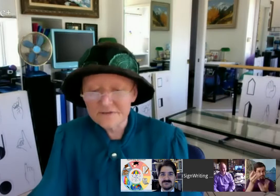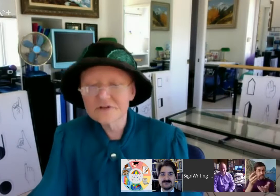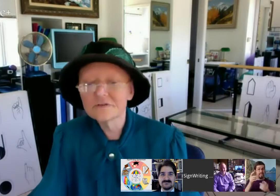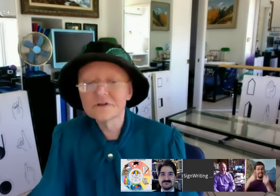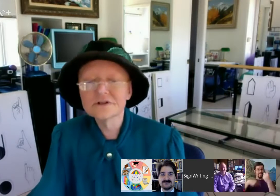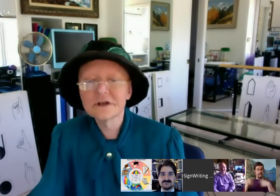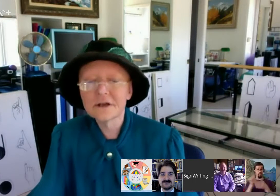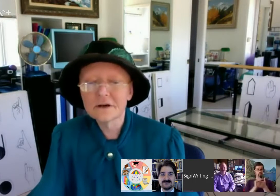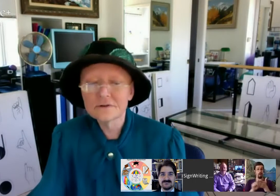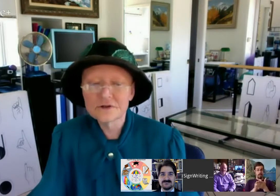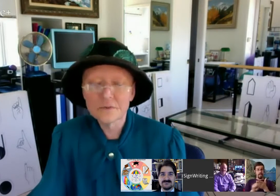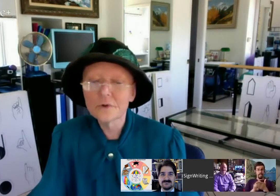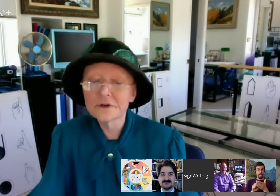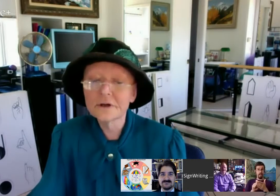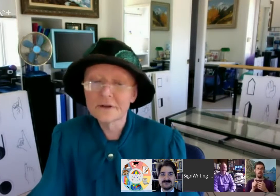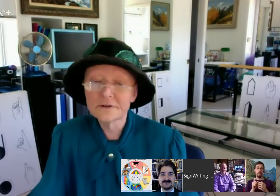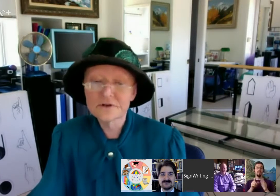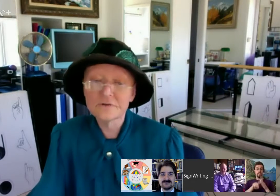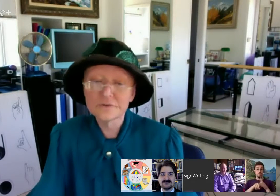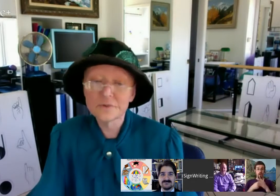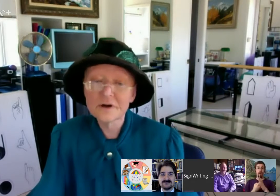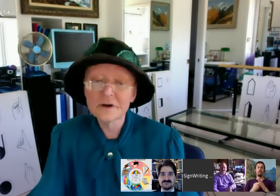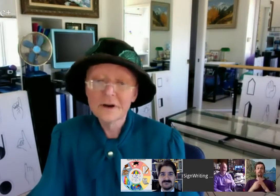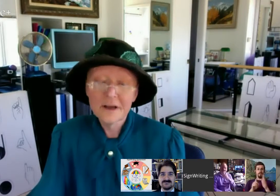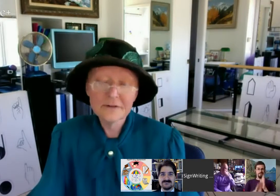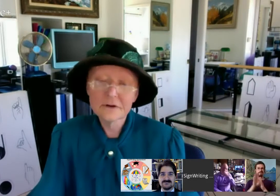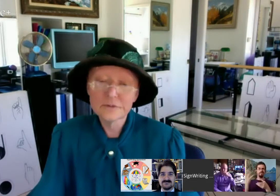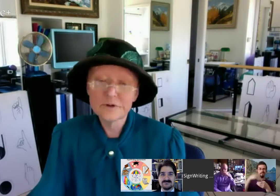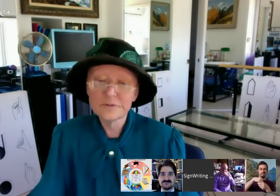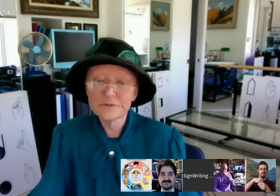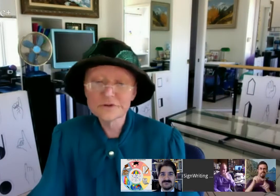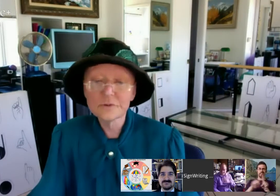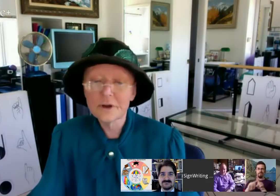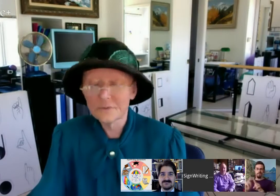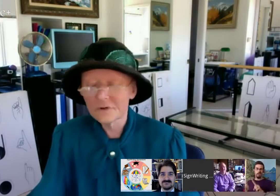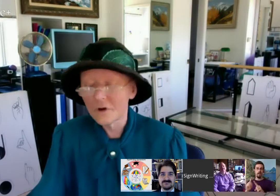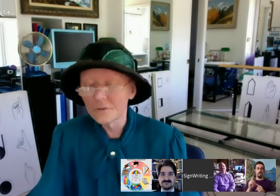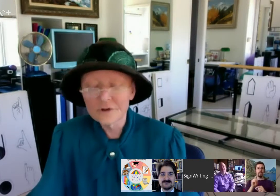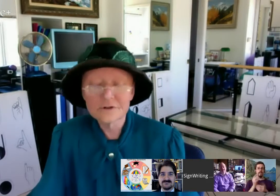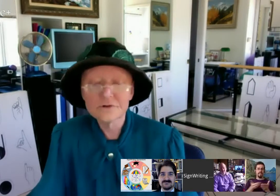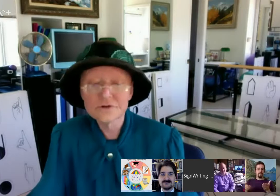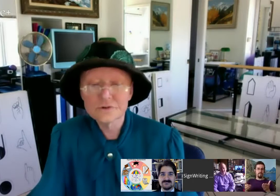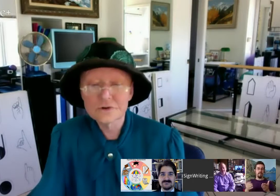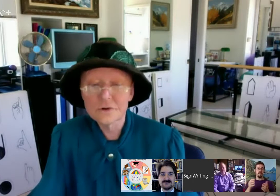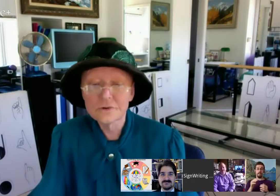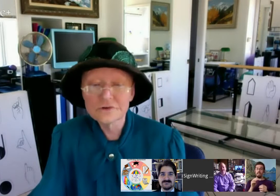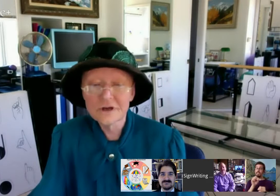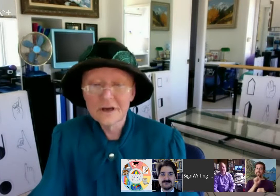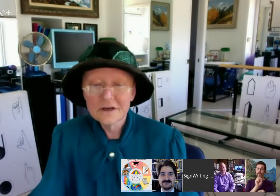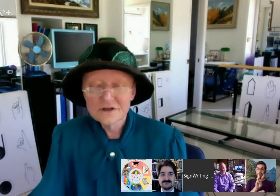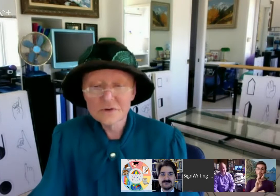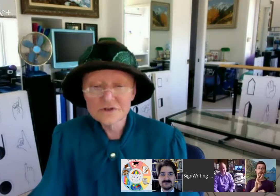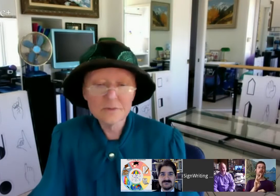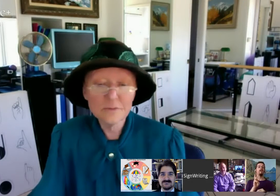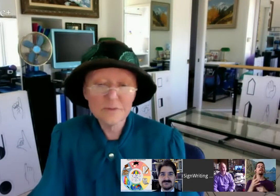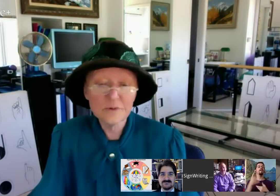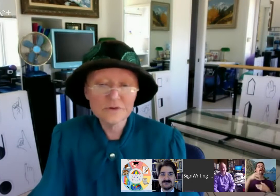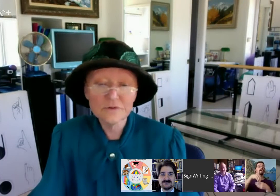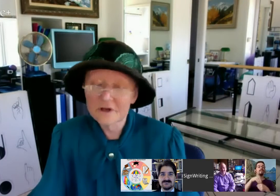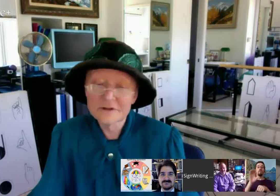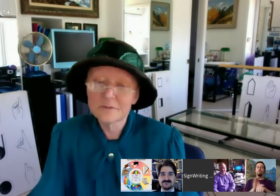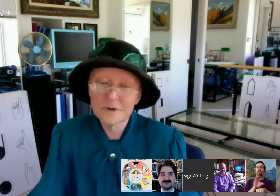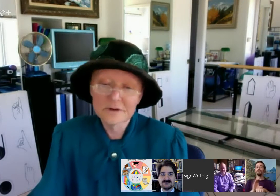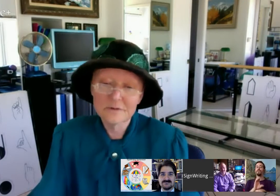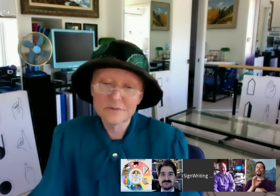equipment. Steve Slavinsky and others are working on the software, and there are other people too. We're all working towards those goals. So